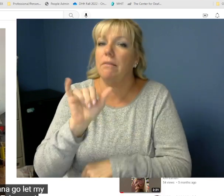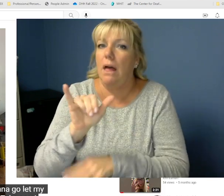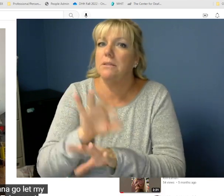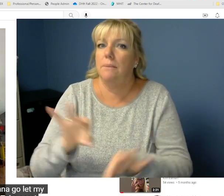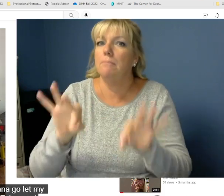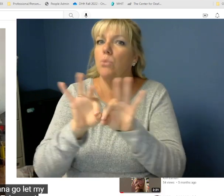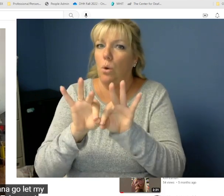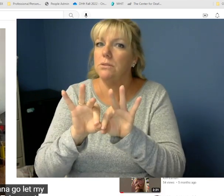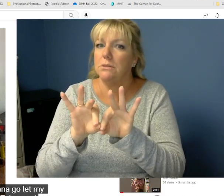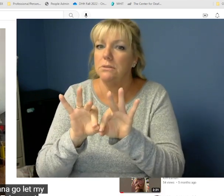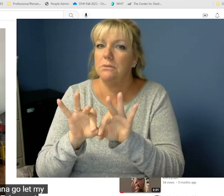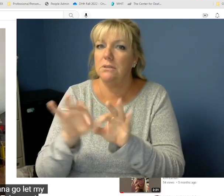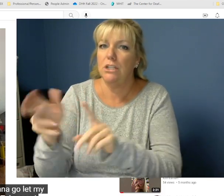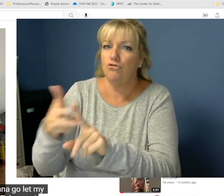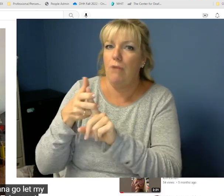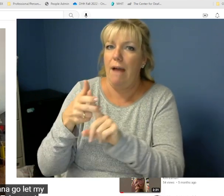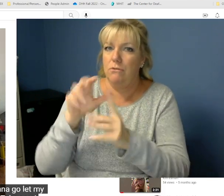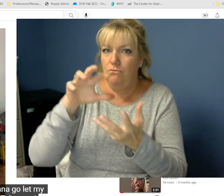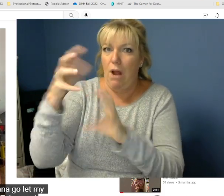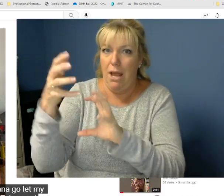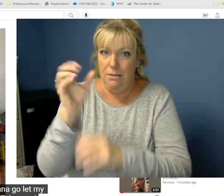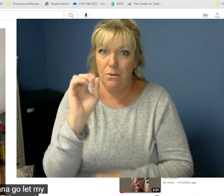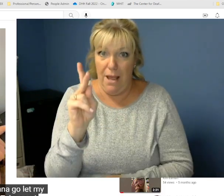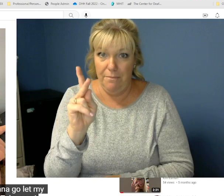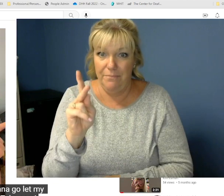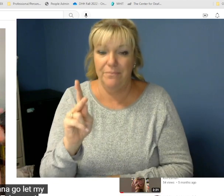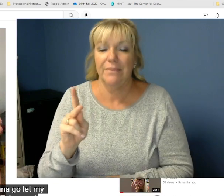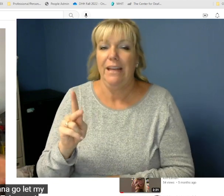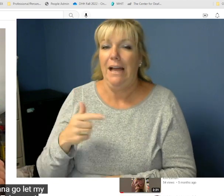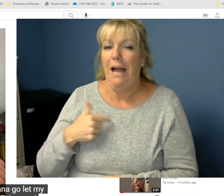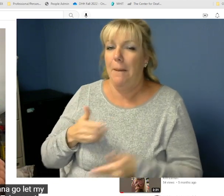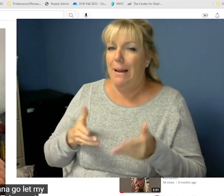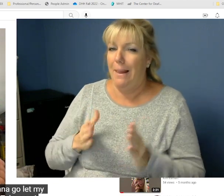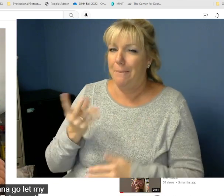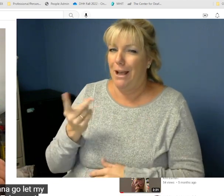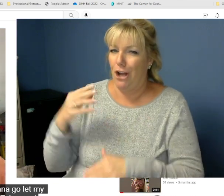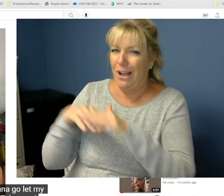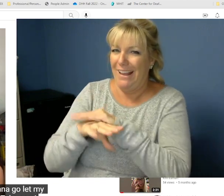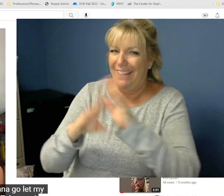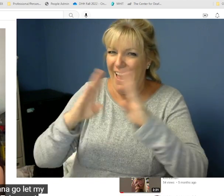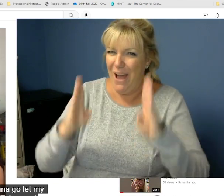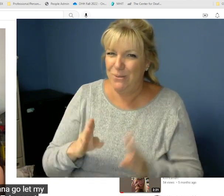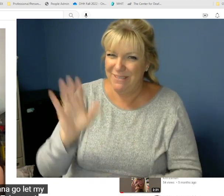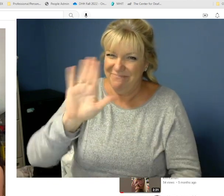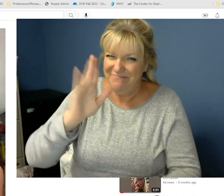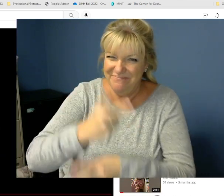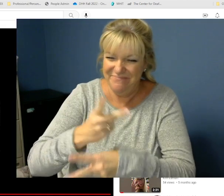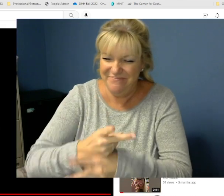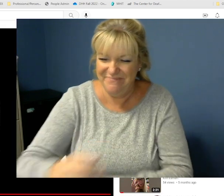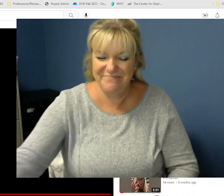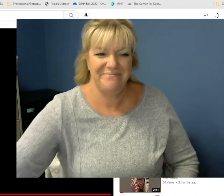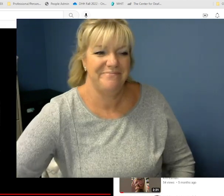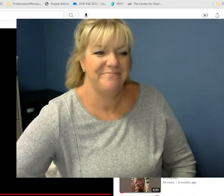look at. That's Reconstruction. Okay, I'm going to go let my dog in. I hope y'all are doing well. Take care.